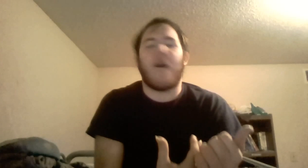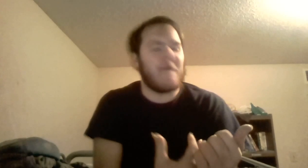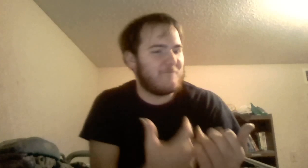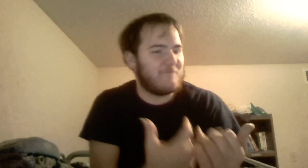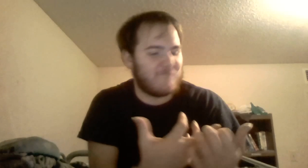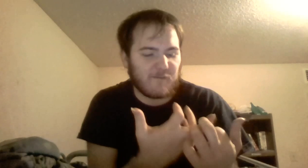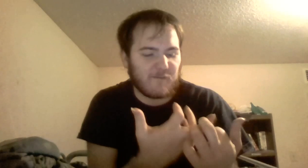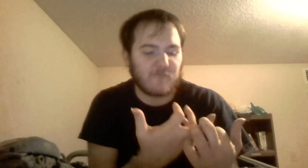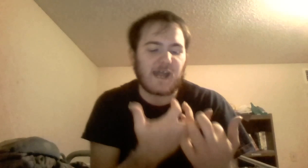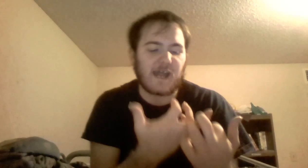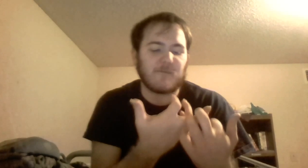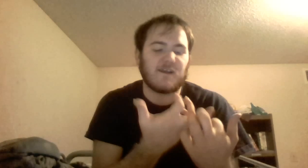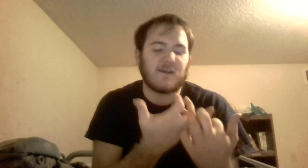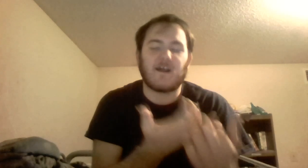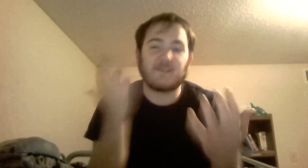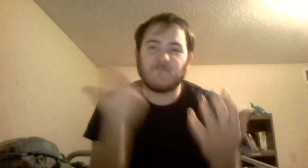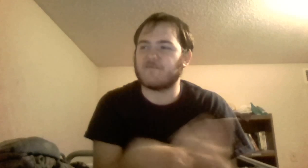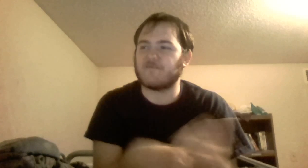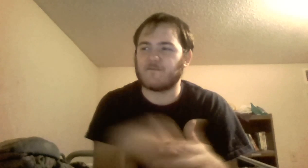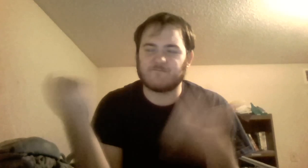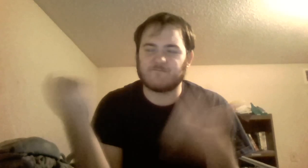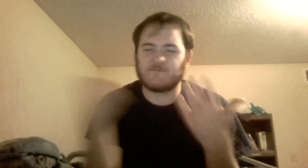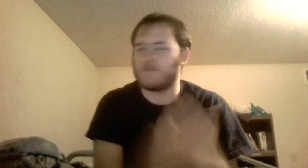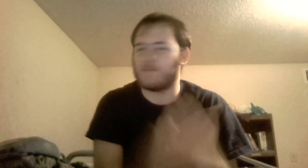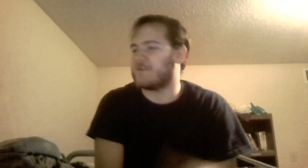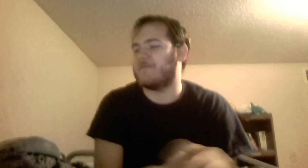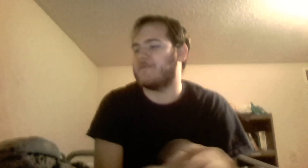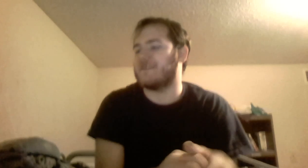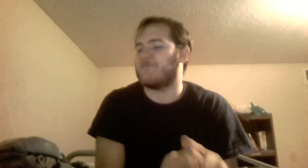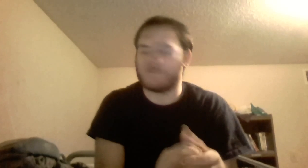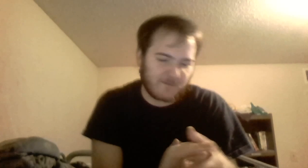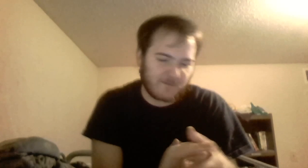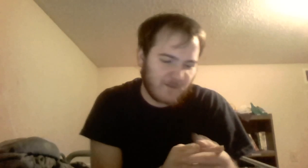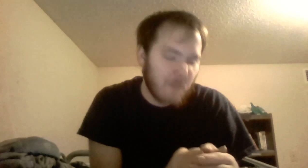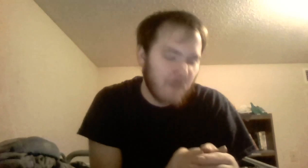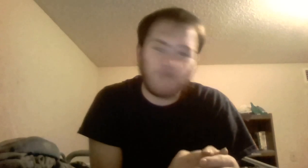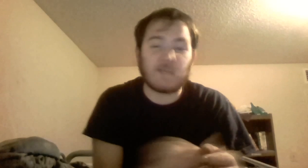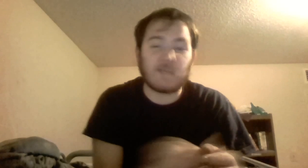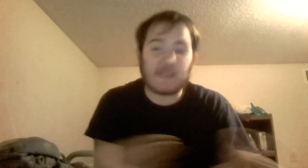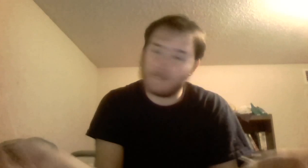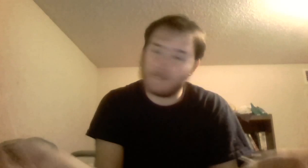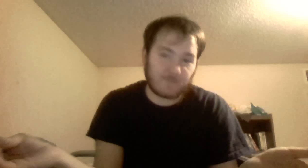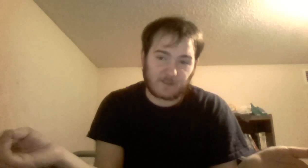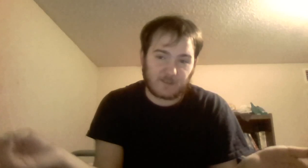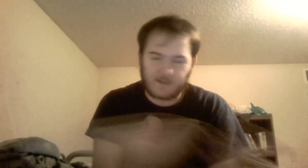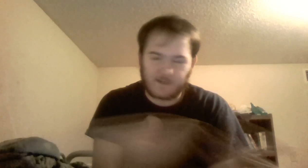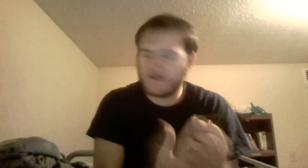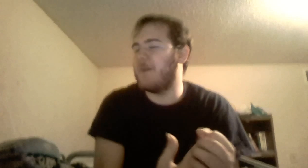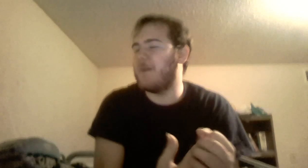um, if anything happened, I don't know, I could keep for sure, I don't think so many people, even on a good day, um,